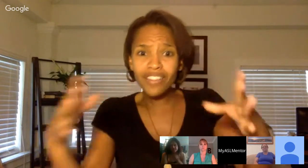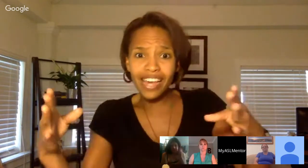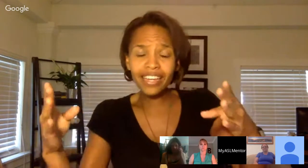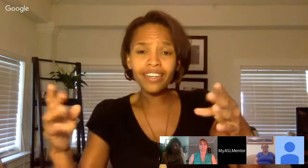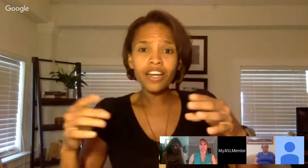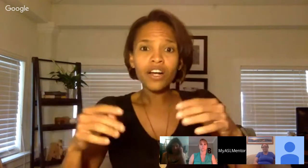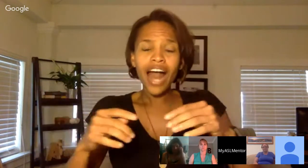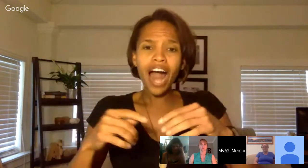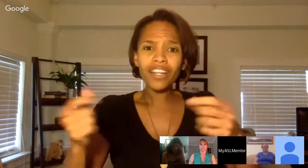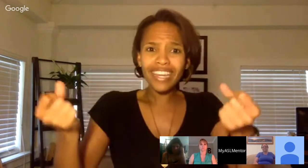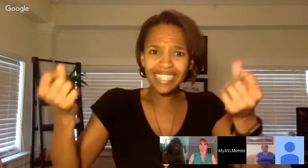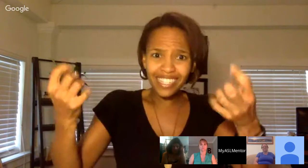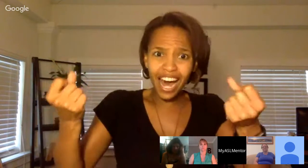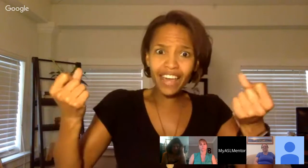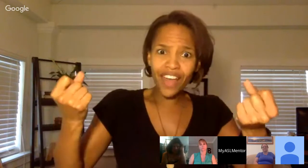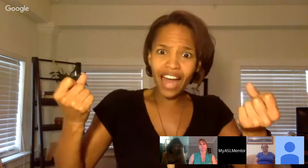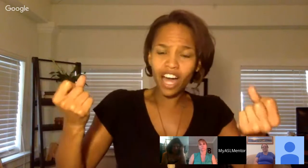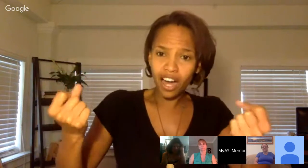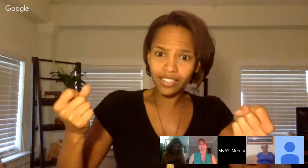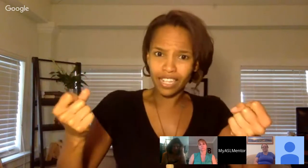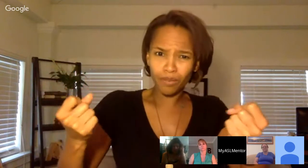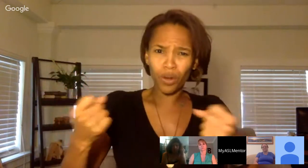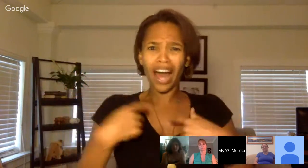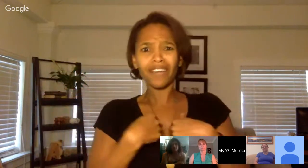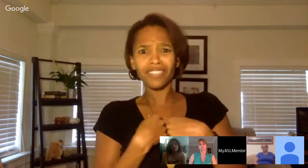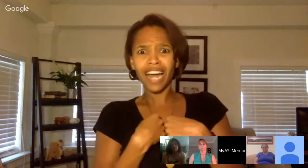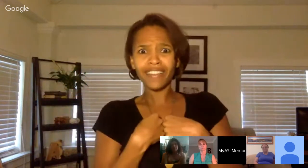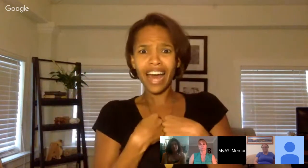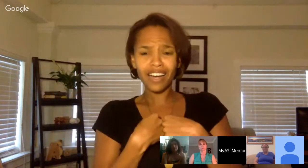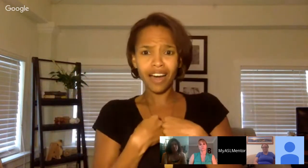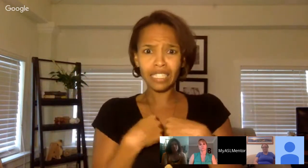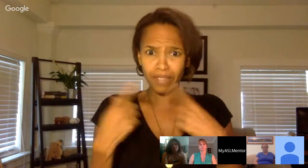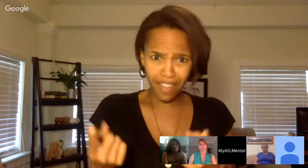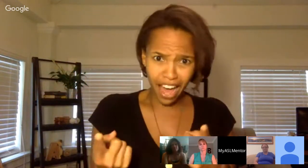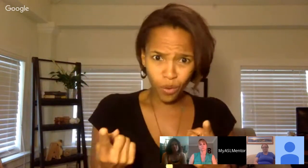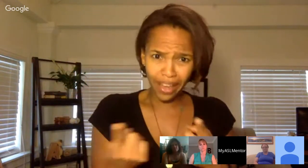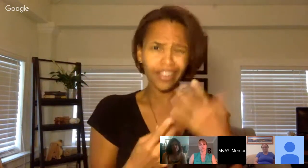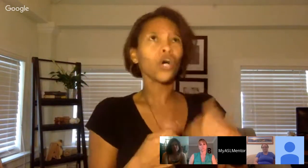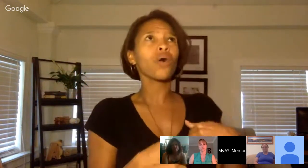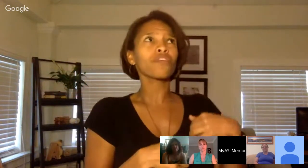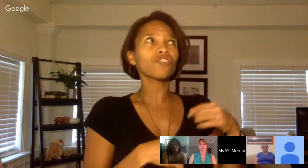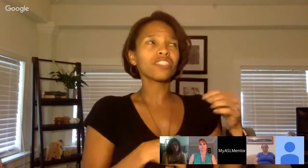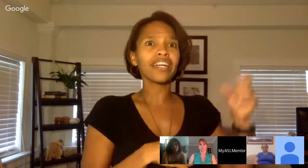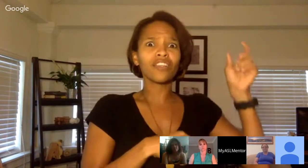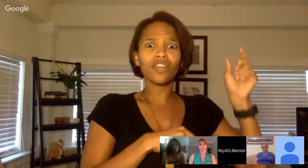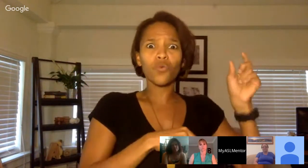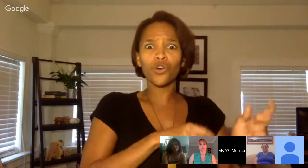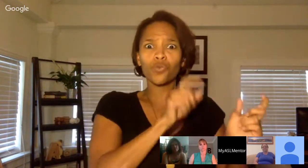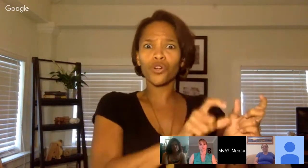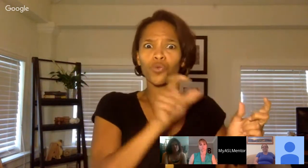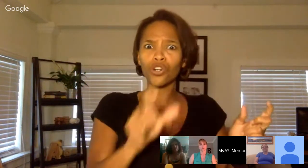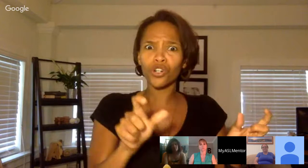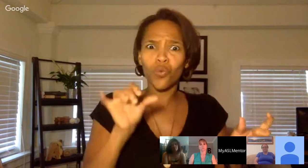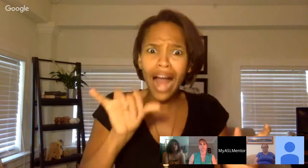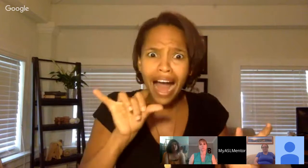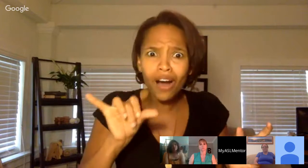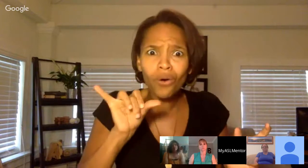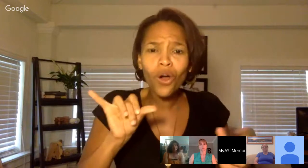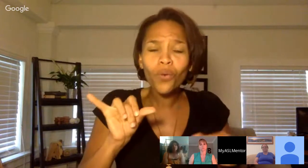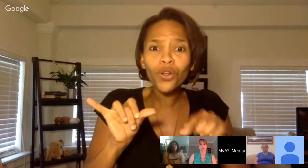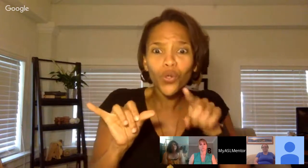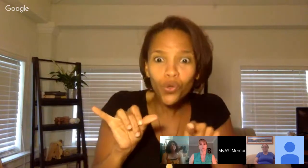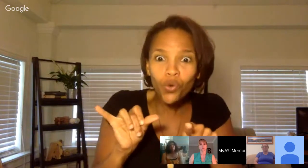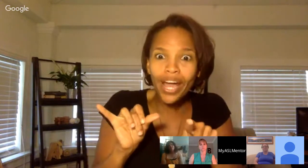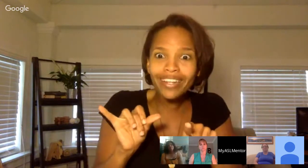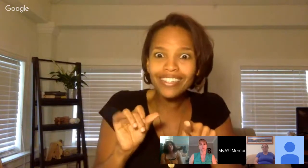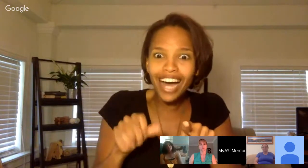How did they sign that concept? Would I have signed that concept in that way? No, I would have just signed it word, word, word. Wow,